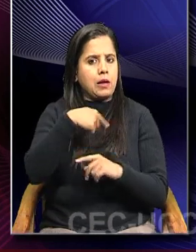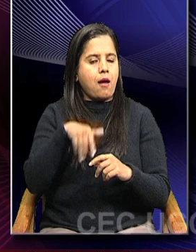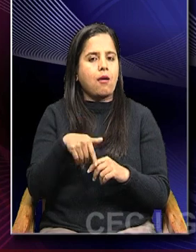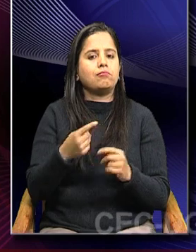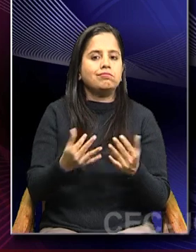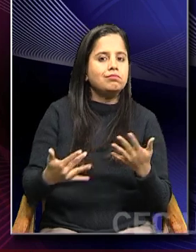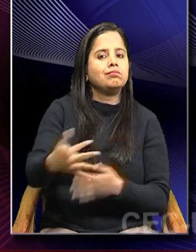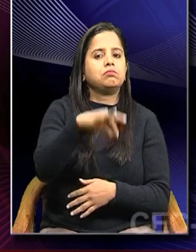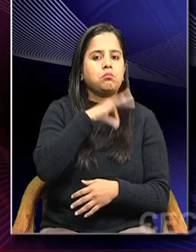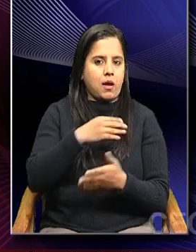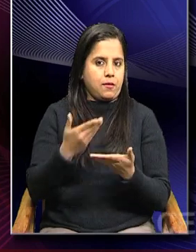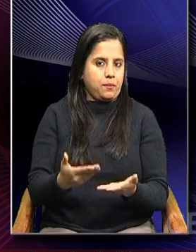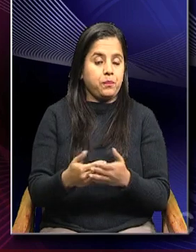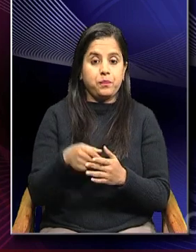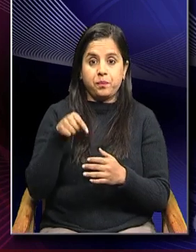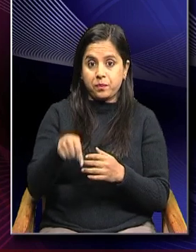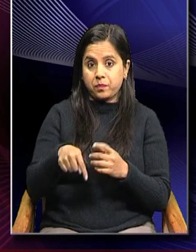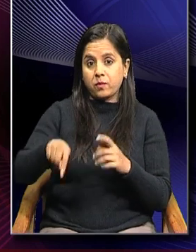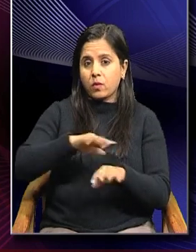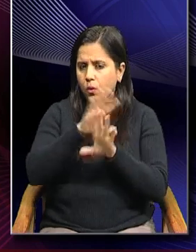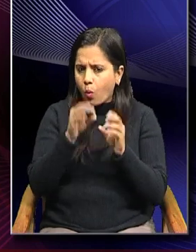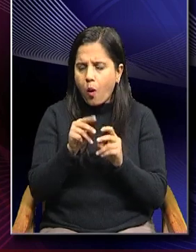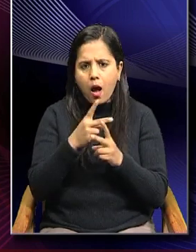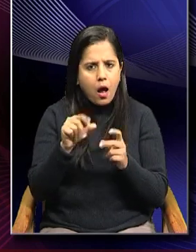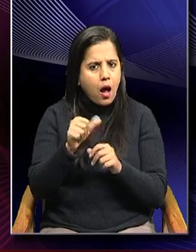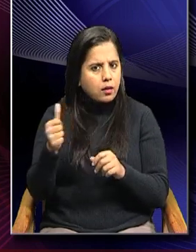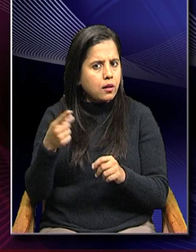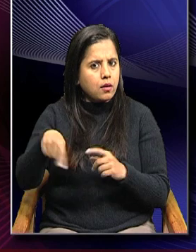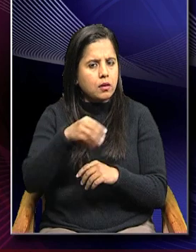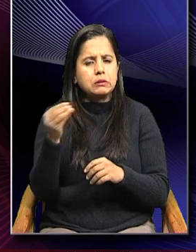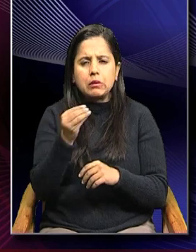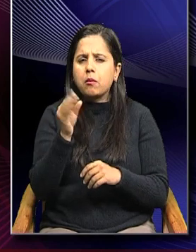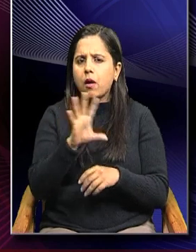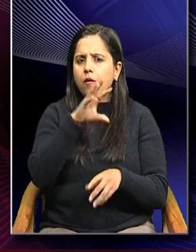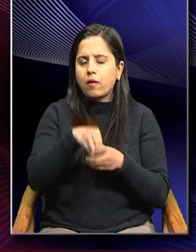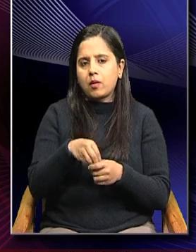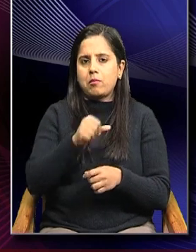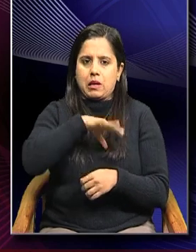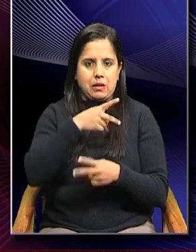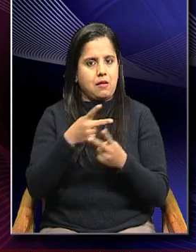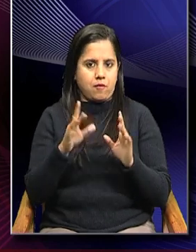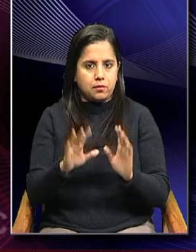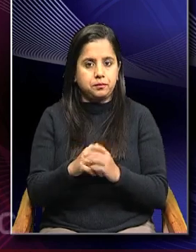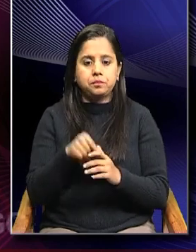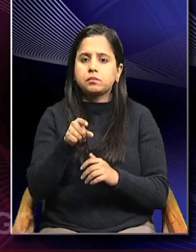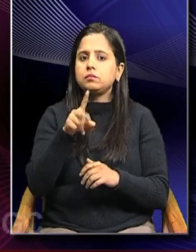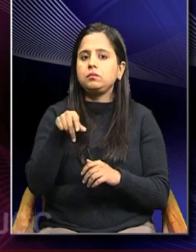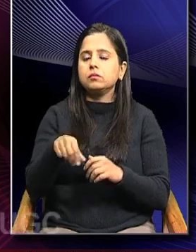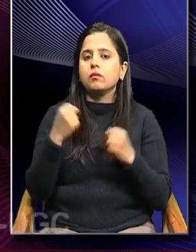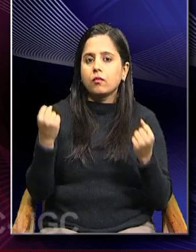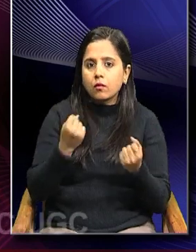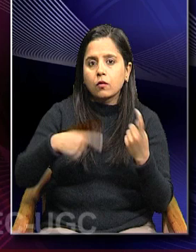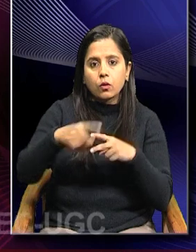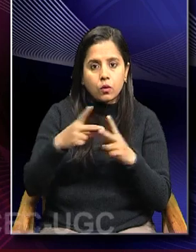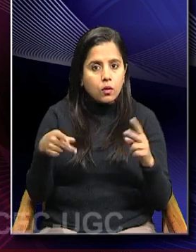revenues. Barring this point, all other components, they are involving some amount of cost. So this makes this activity, this